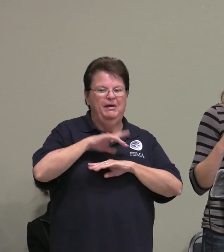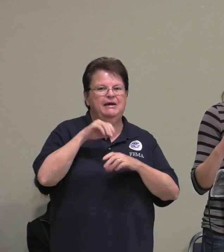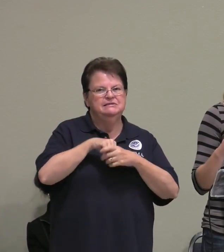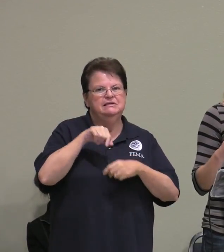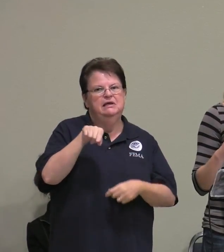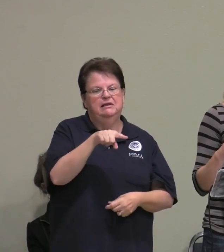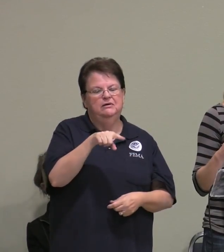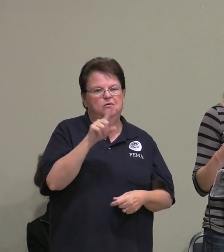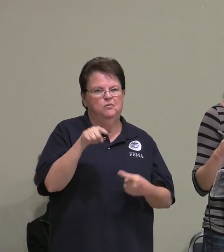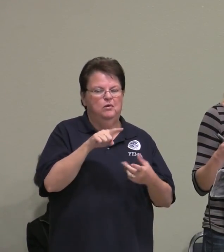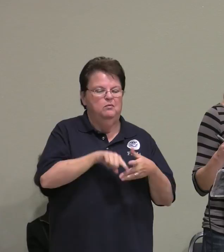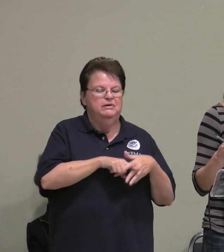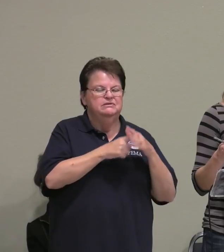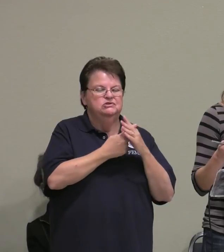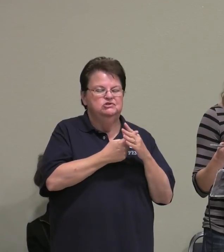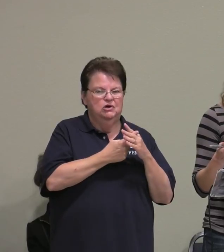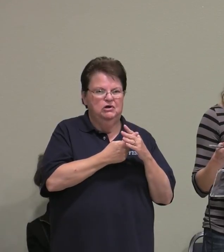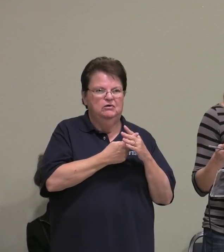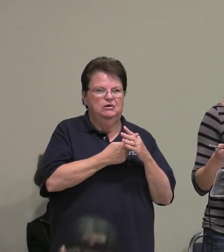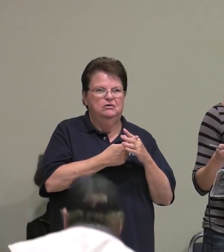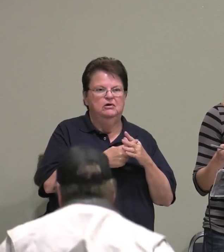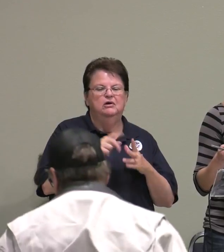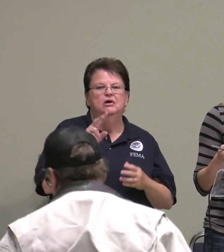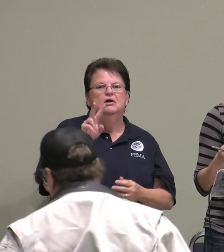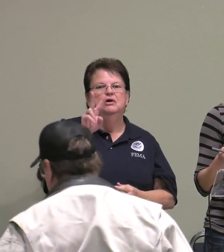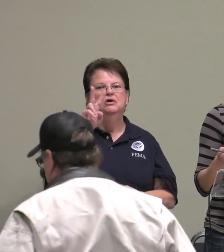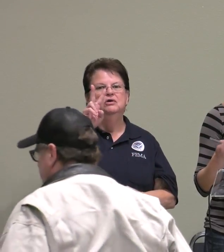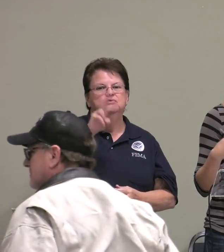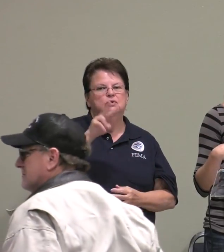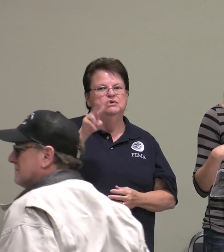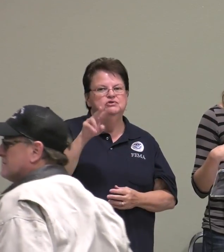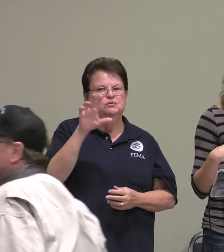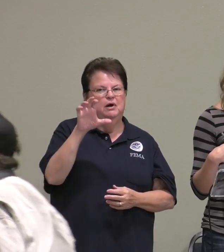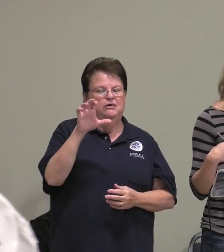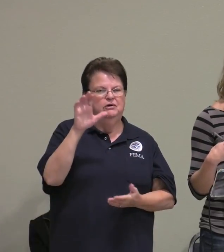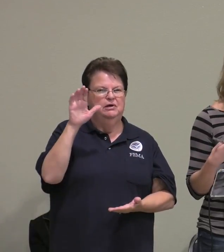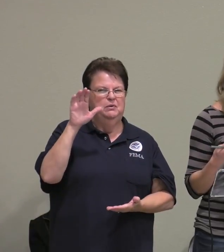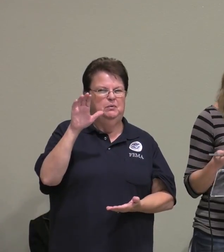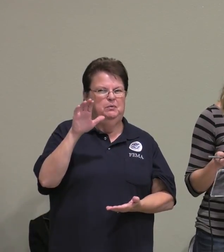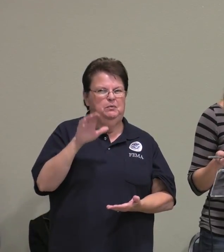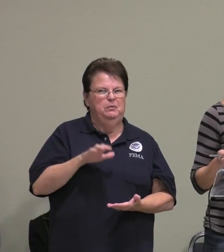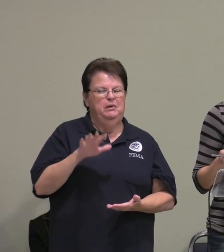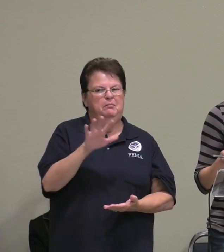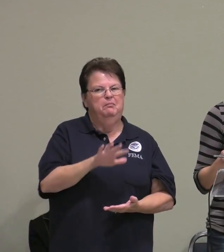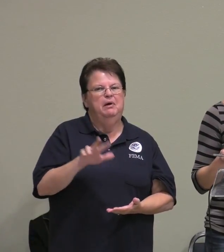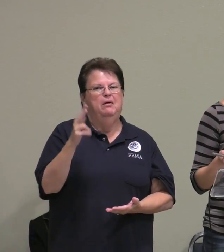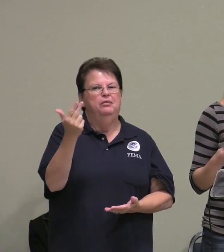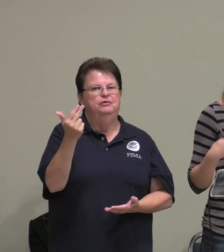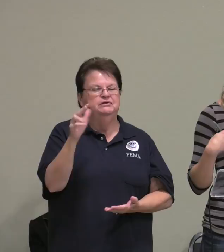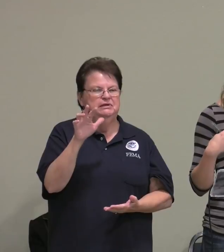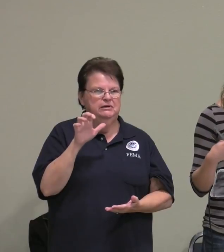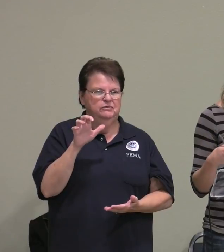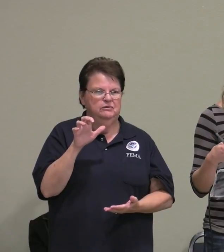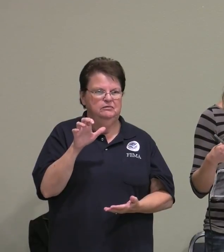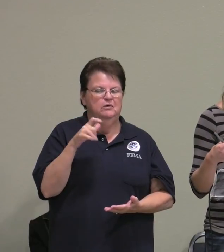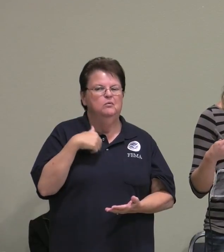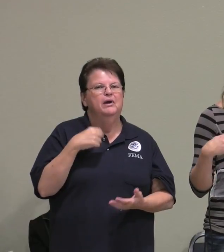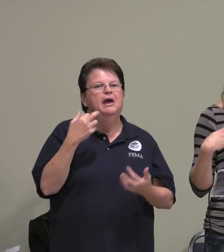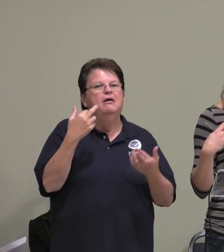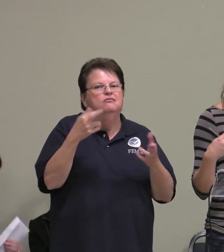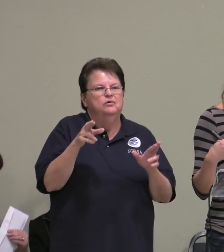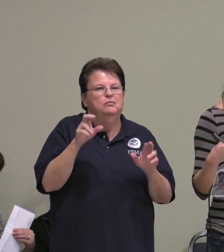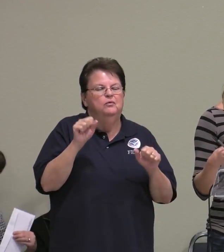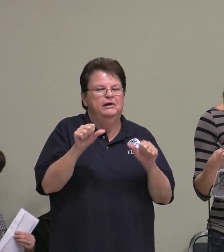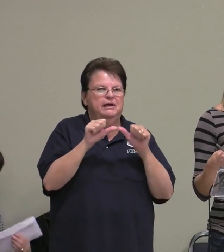When this disaster started we had over 2,200 animals. We are now at approximately 1,300. So we have room.